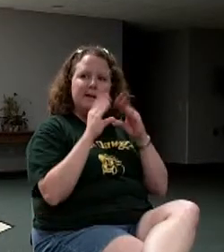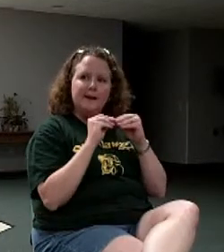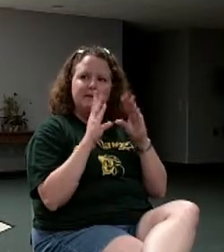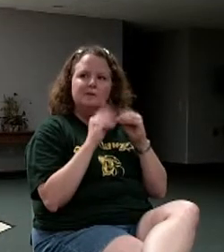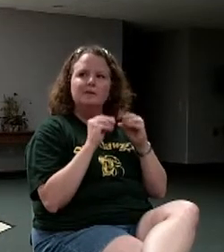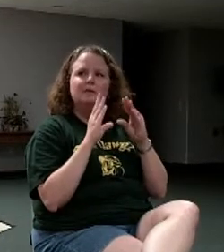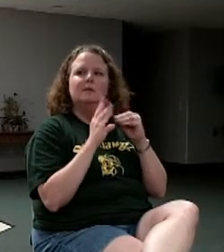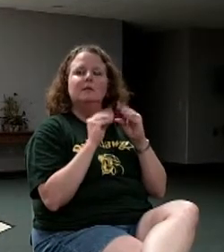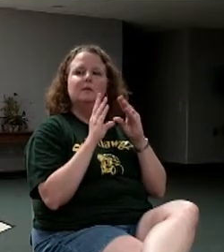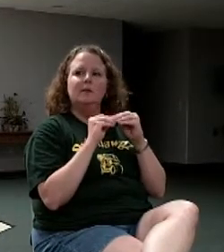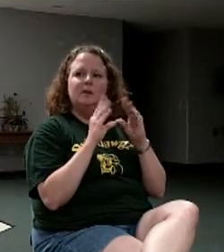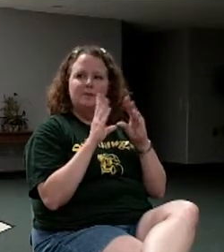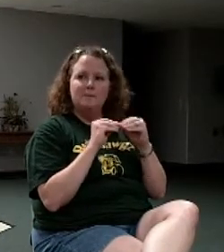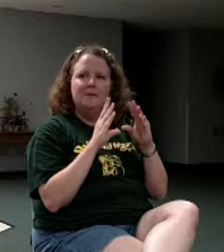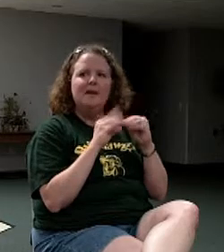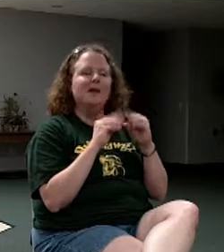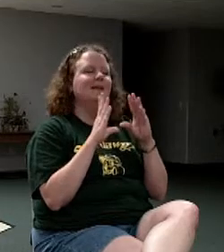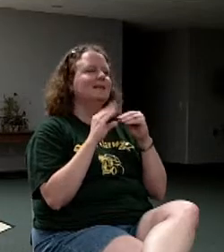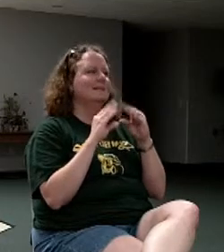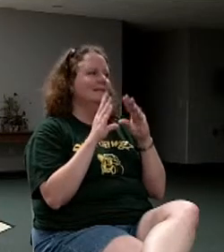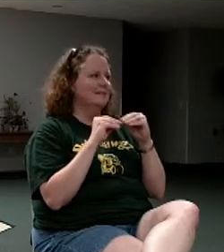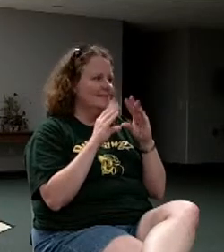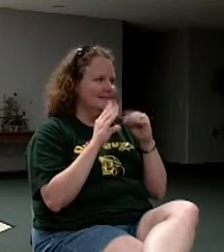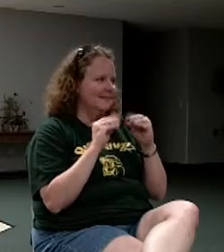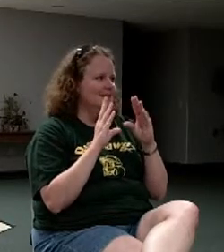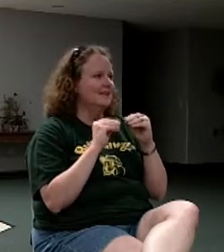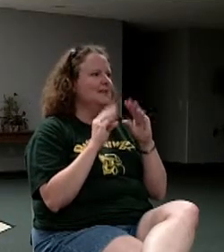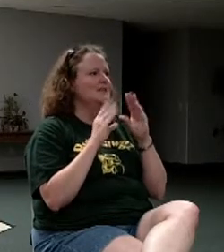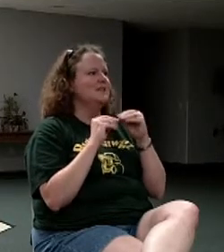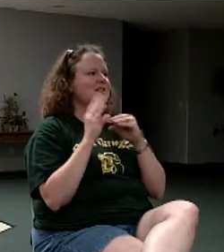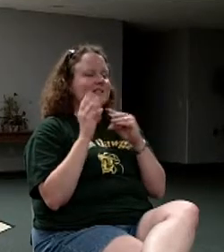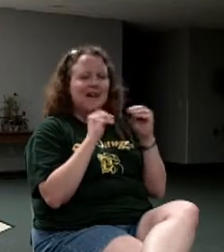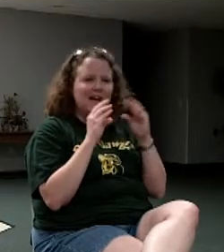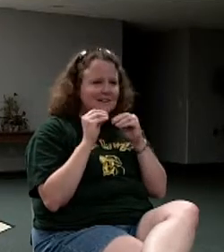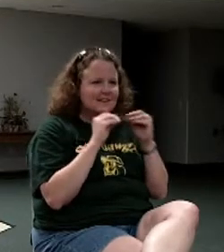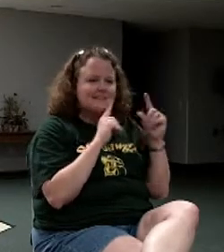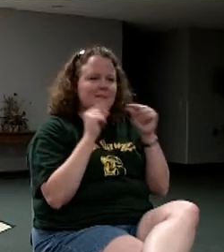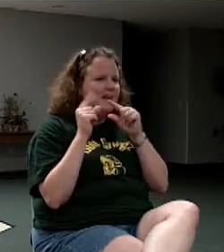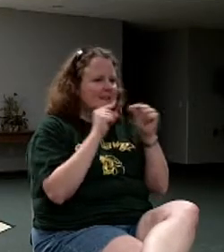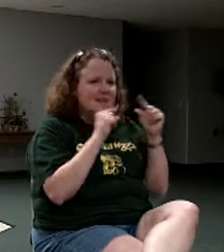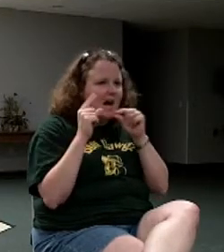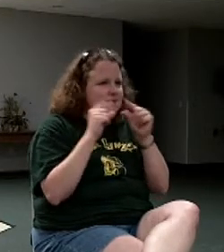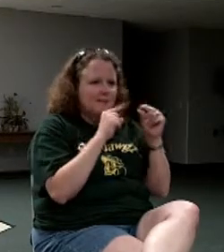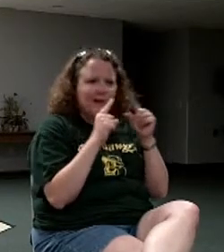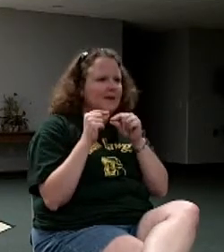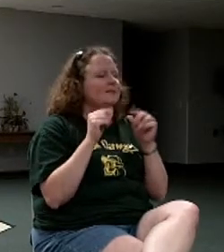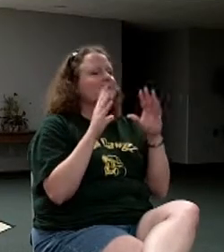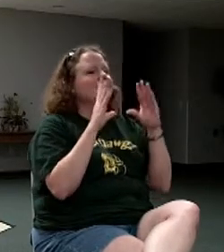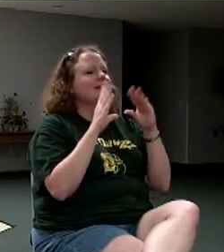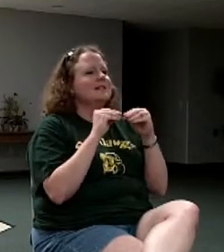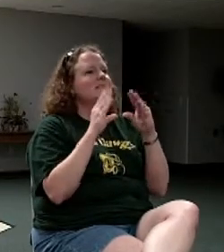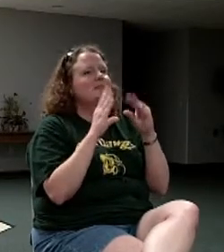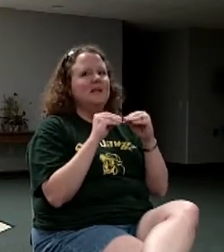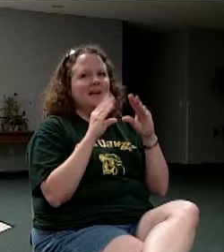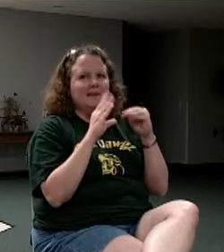meeting. Hmm. You look at meeting, which is not the same thing as gossiping. It's meeting. When